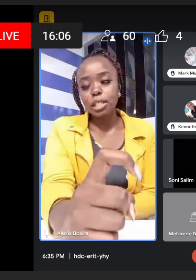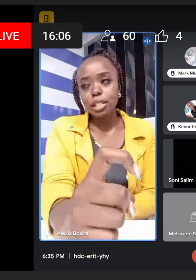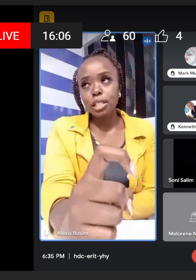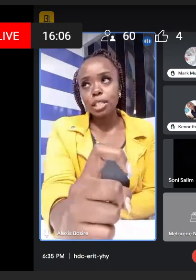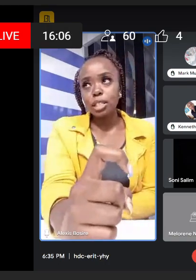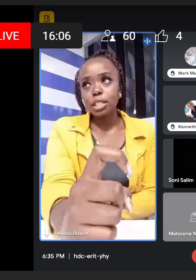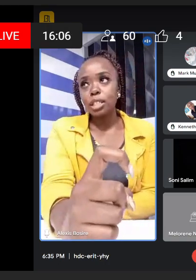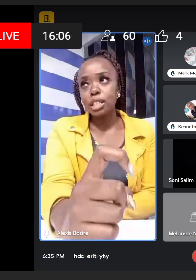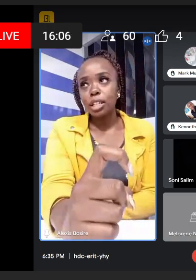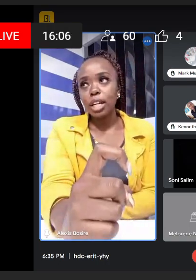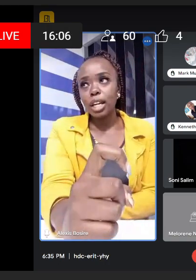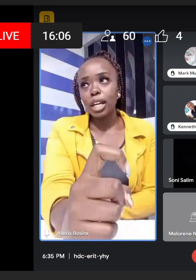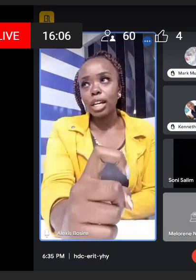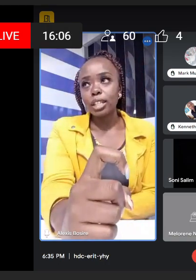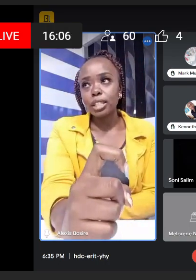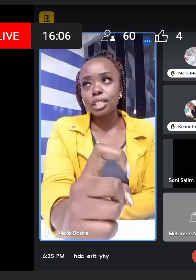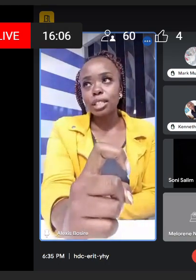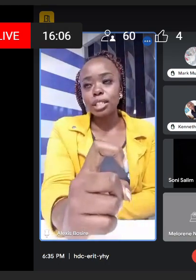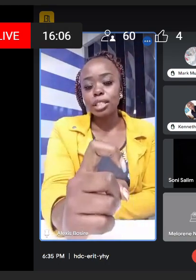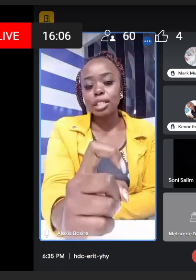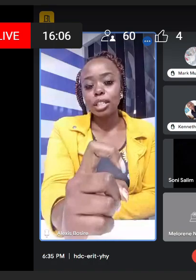then X,